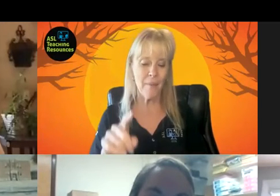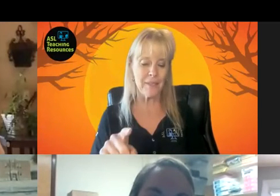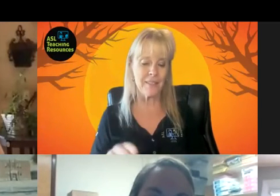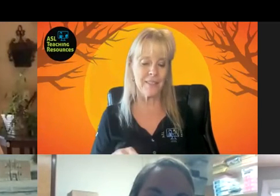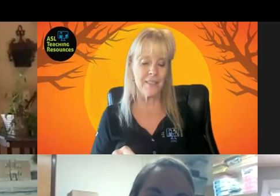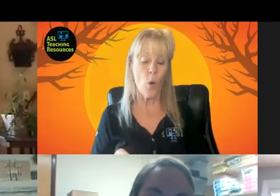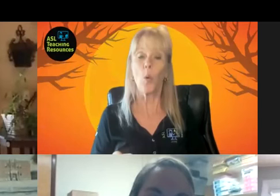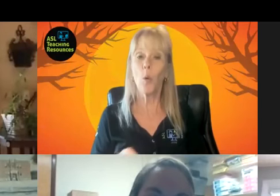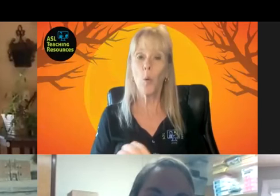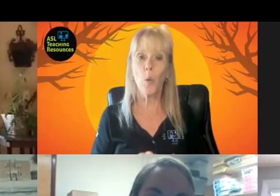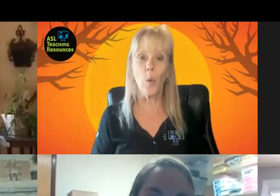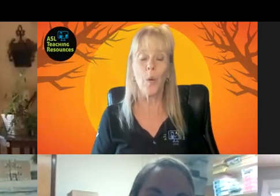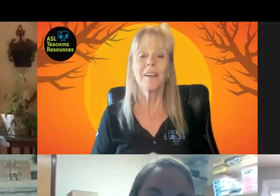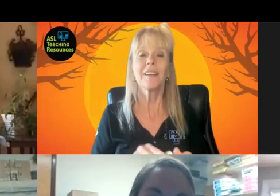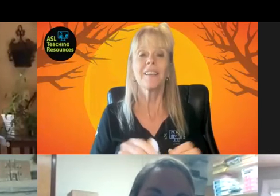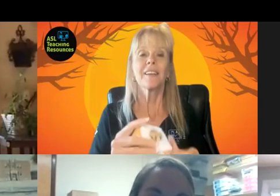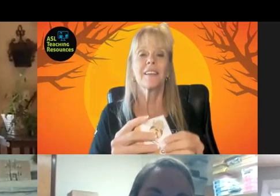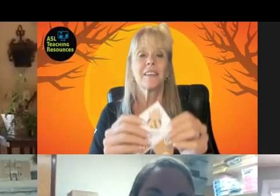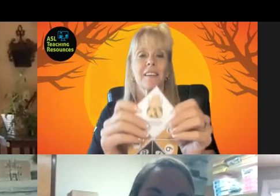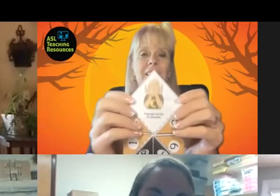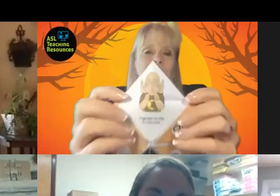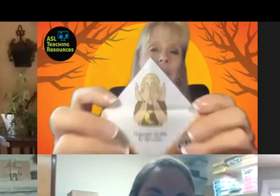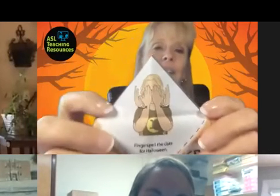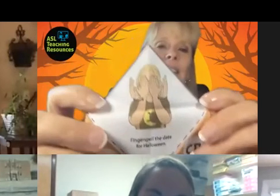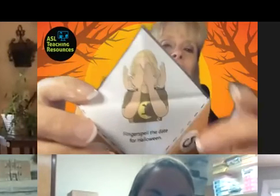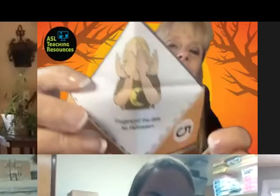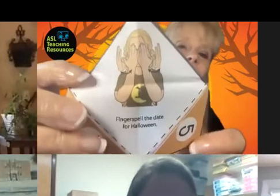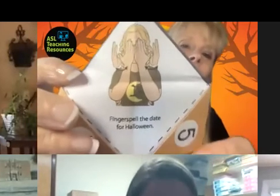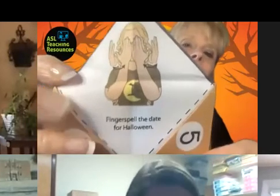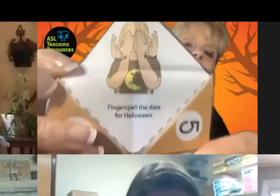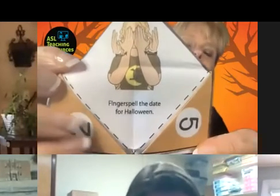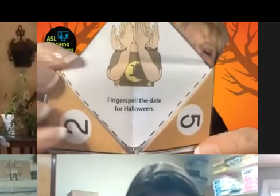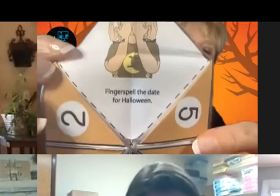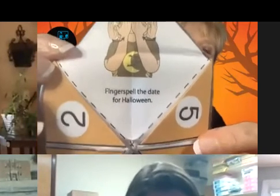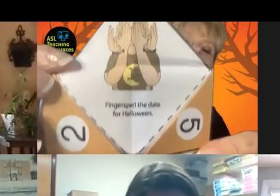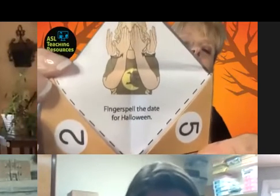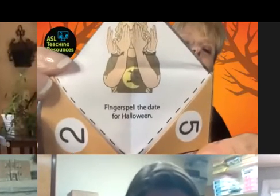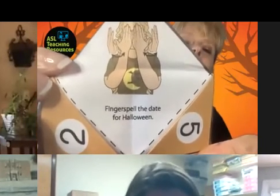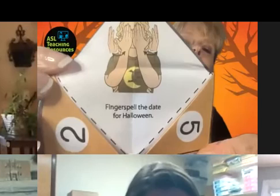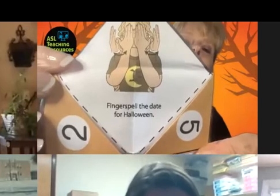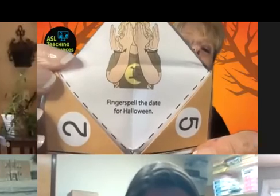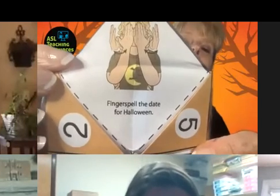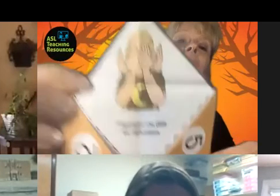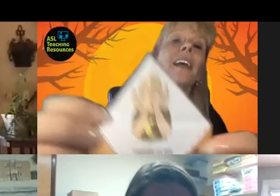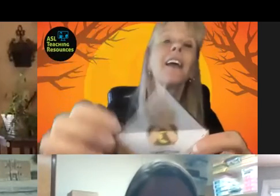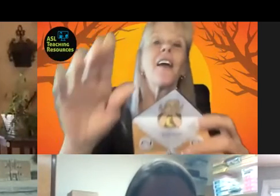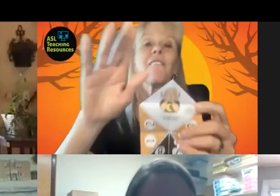see what happens. Ooh. Can you read this? I